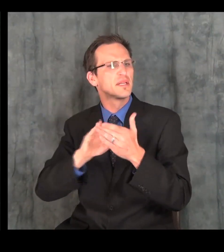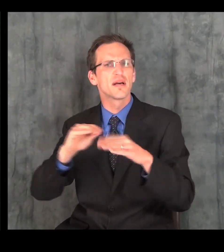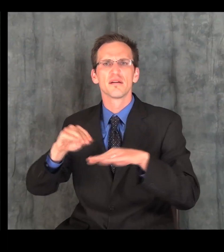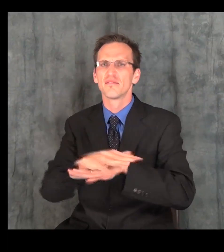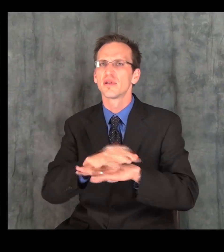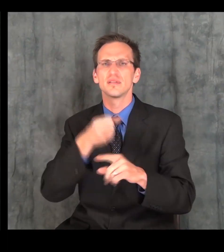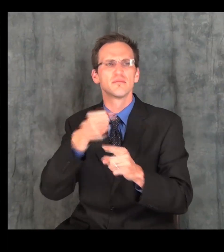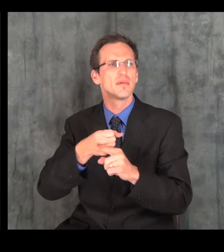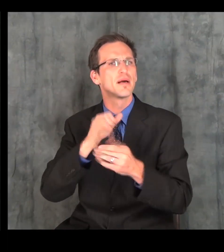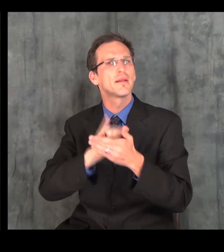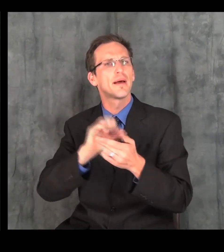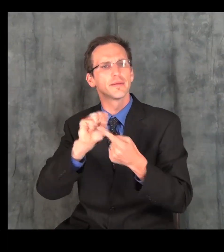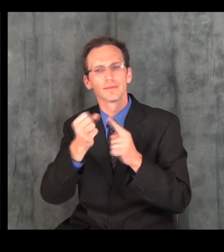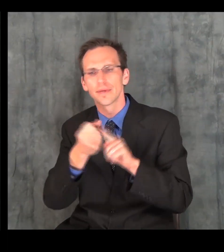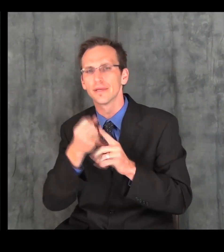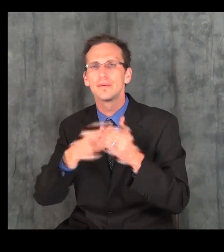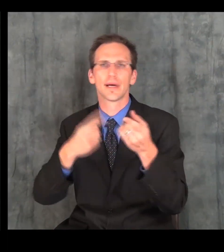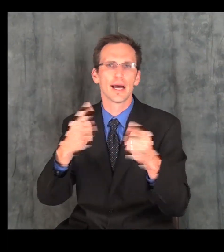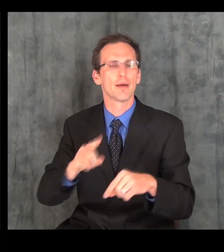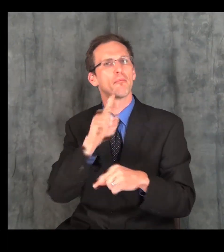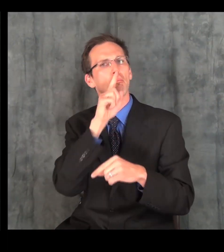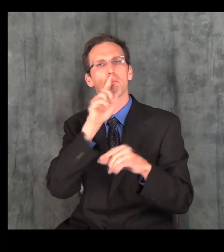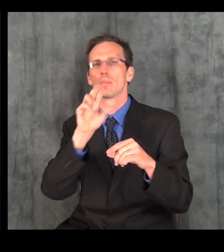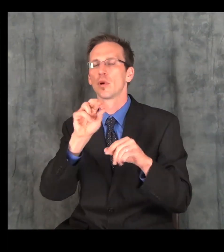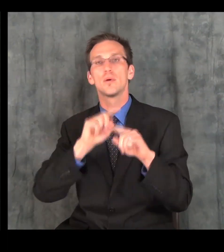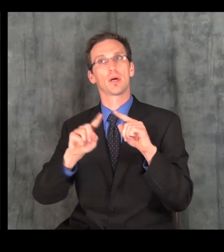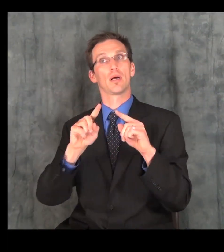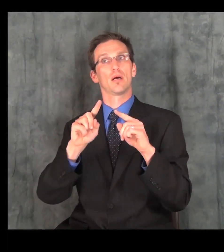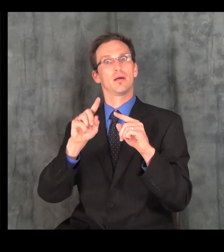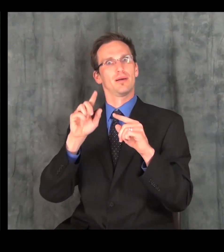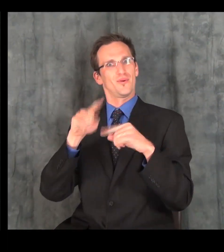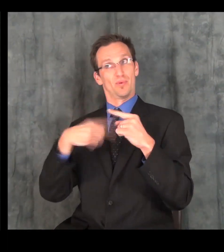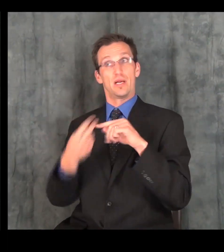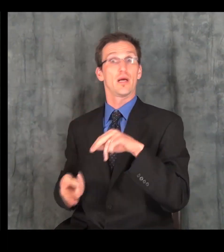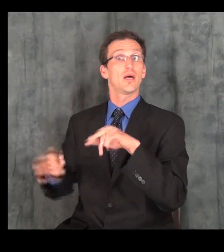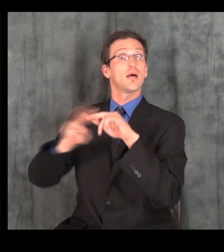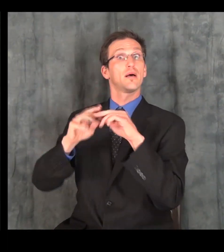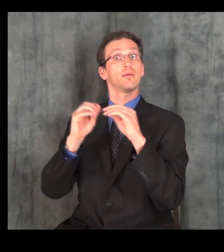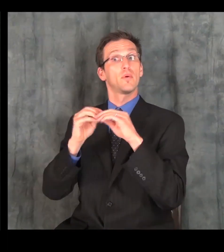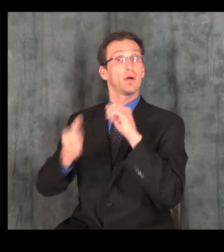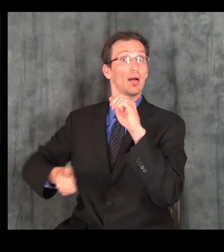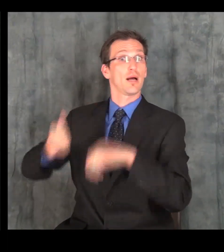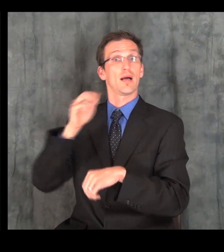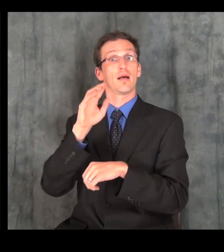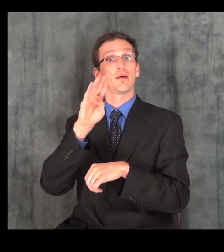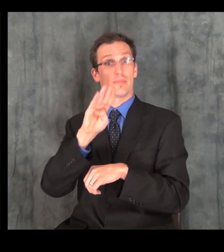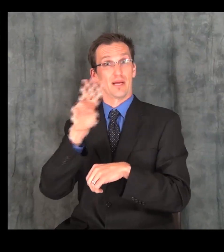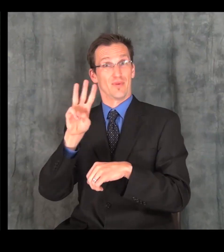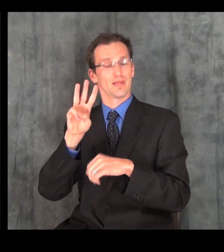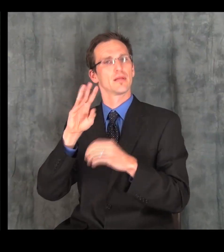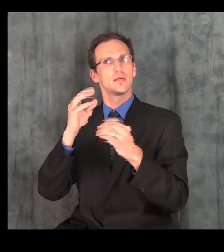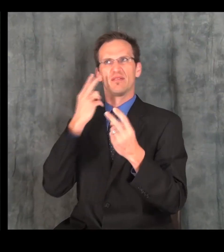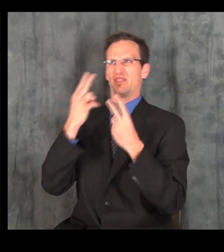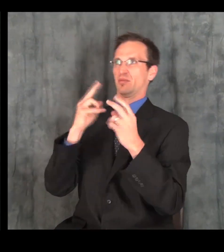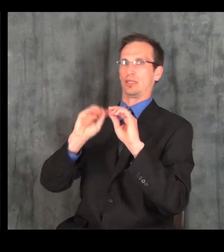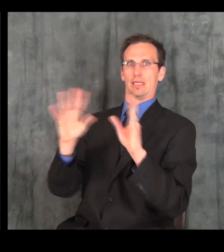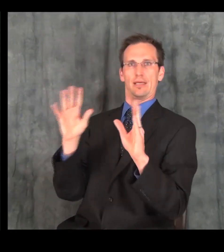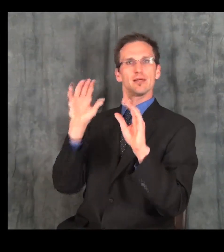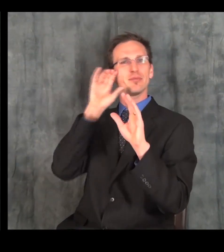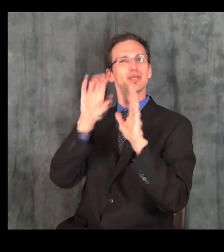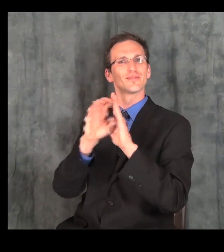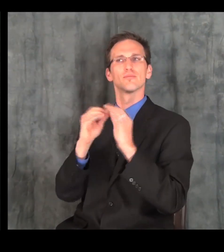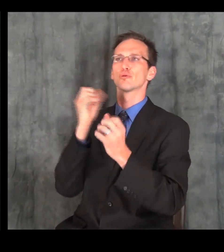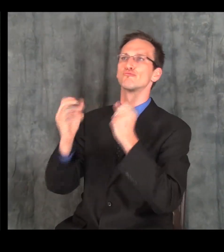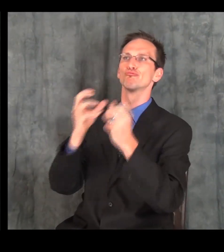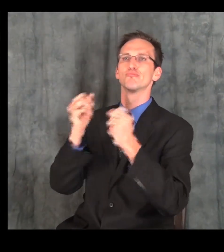the visual was a lot better. You know, the higher the bandwidth, and as you would expect, the higher the bandwidth,